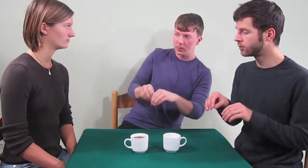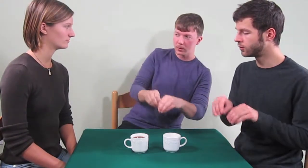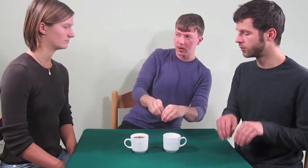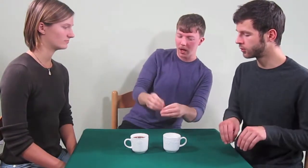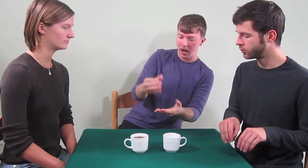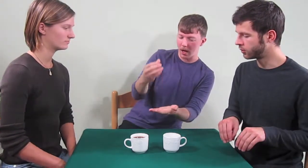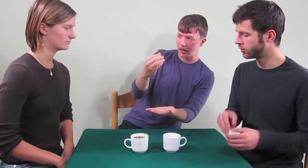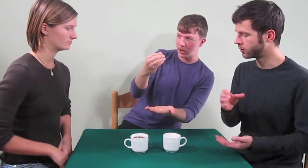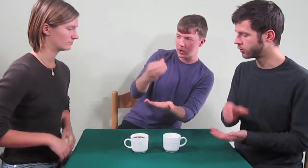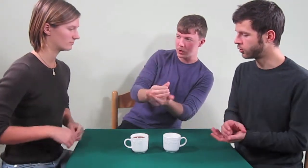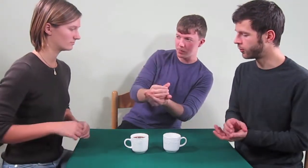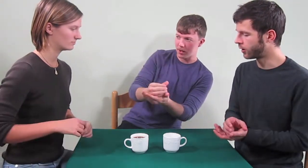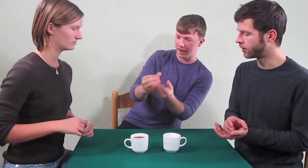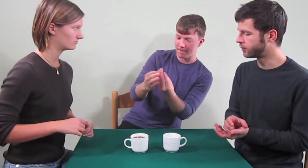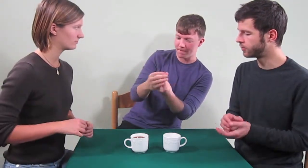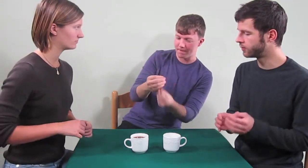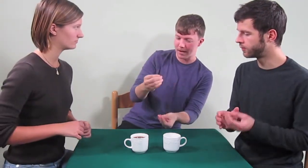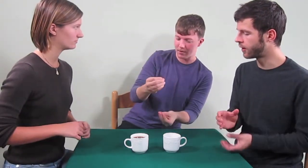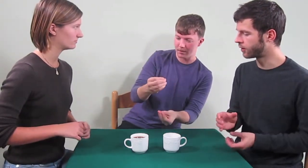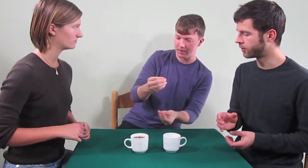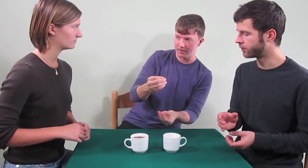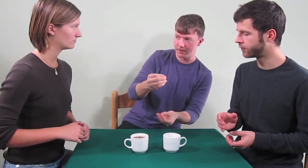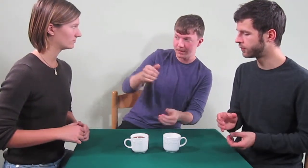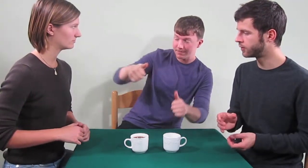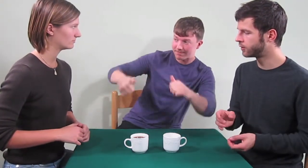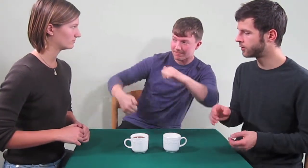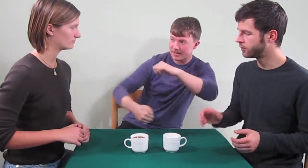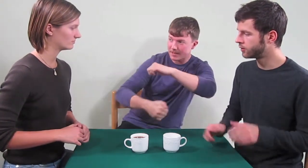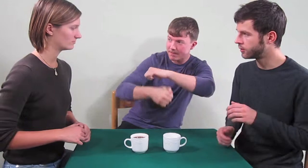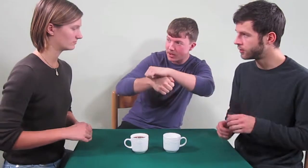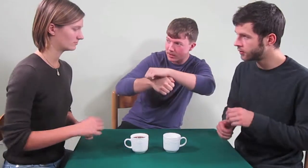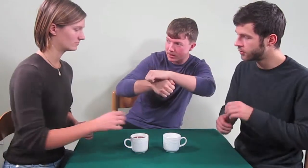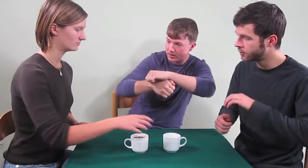Cuair an cúpán fáilimh I bholach.